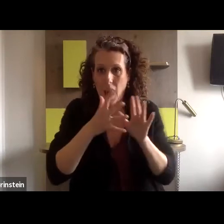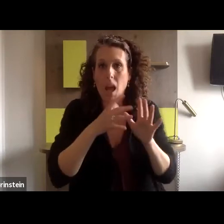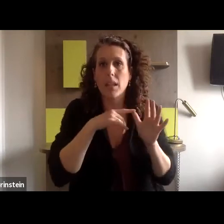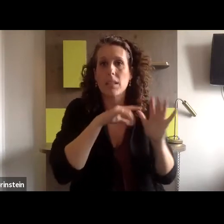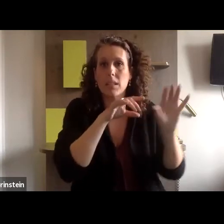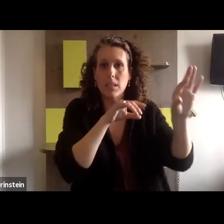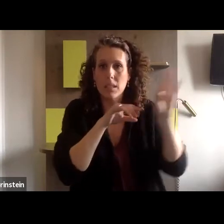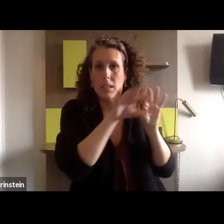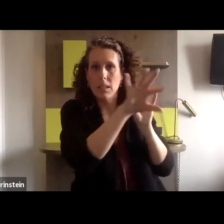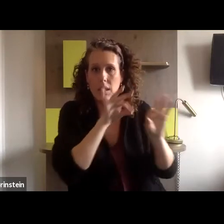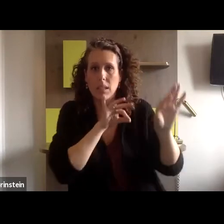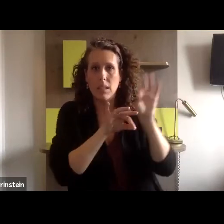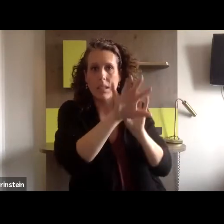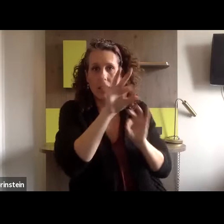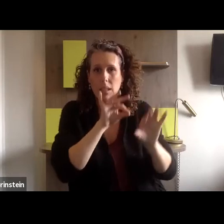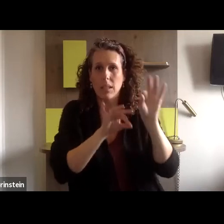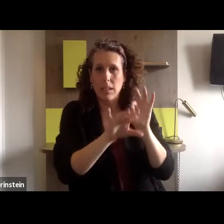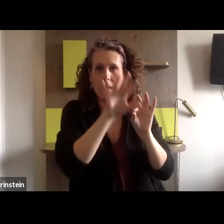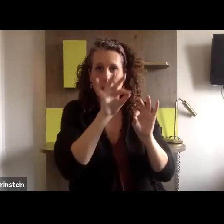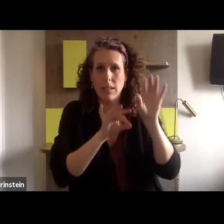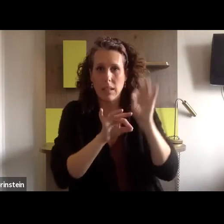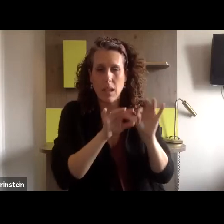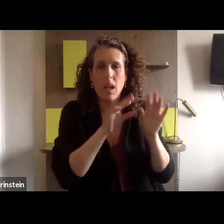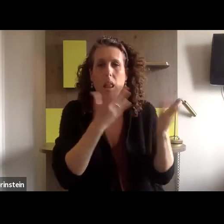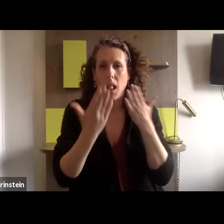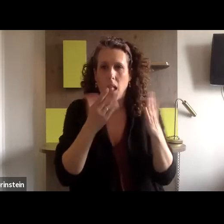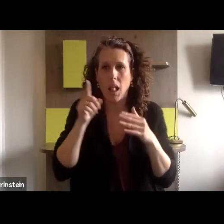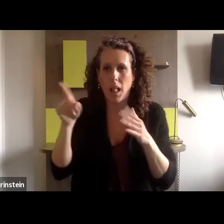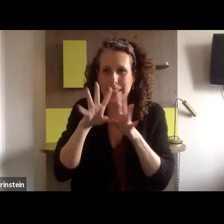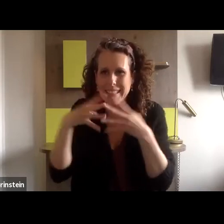to the CFR. So we had,